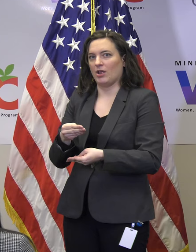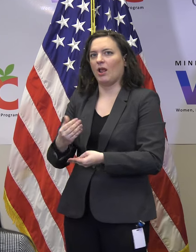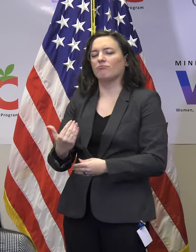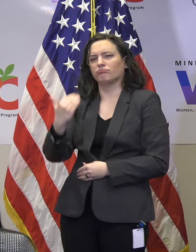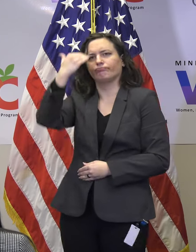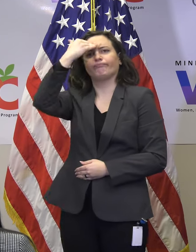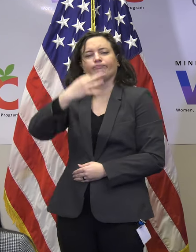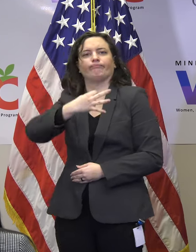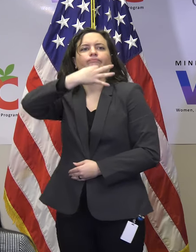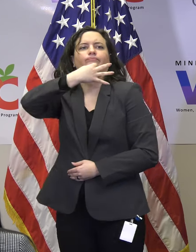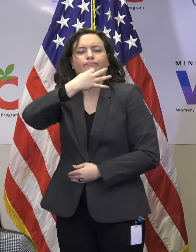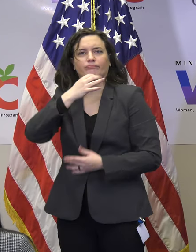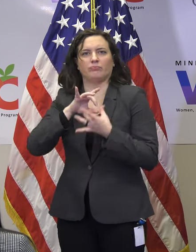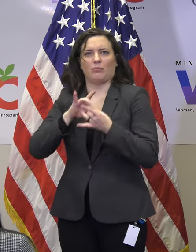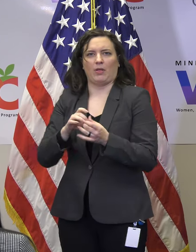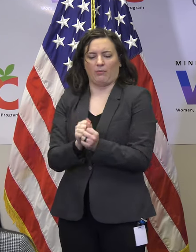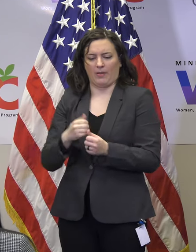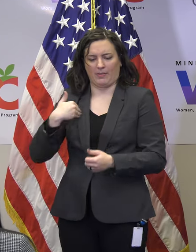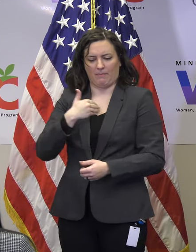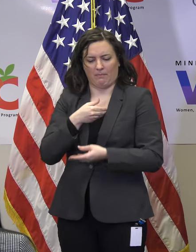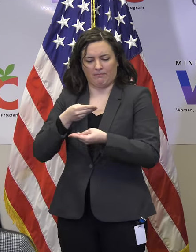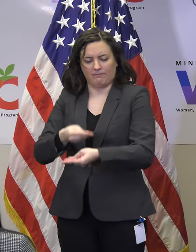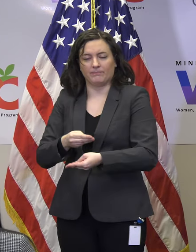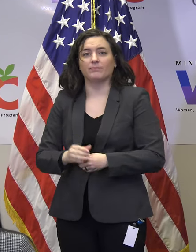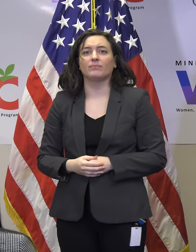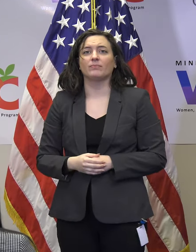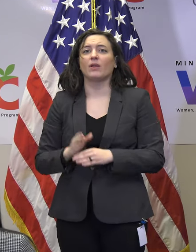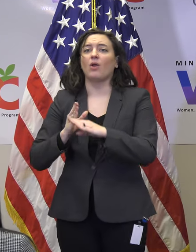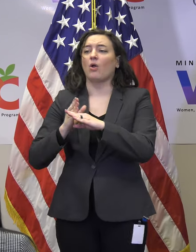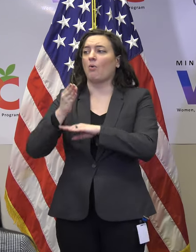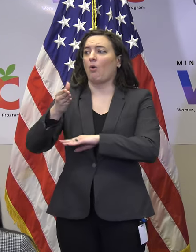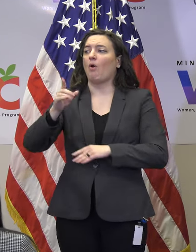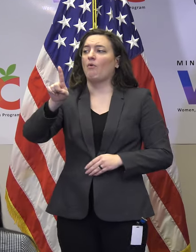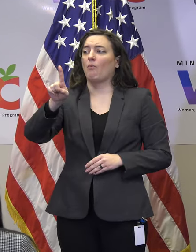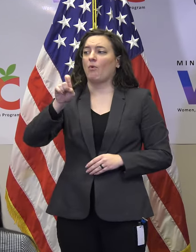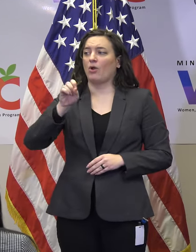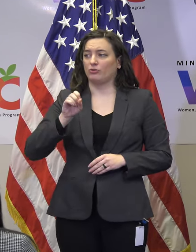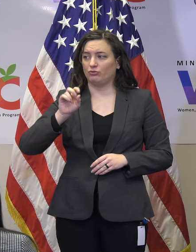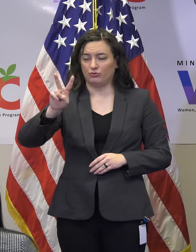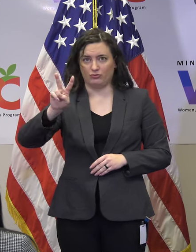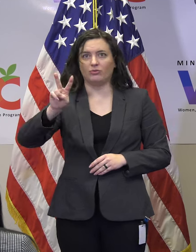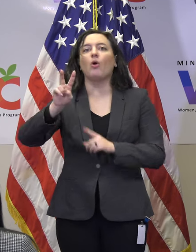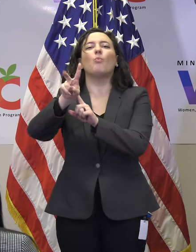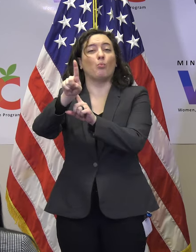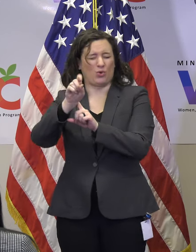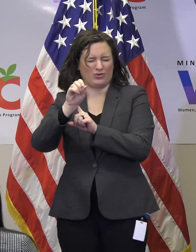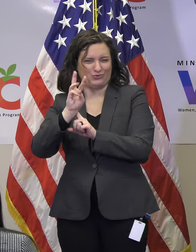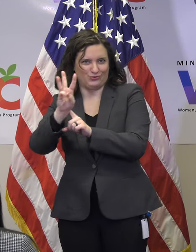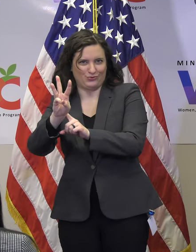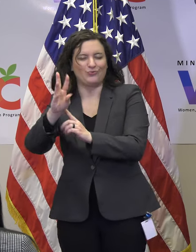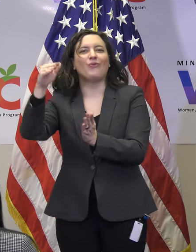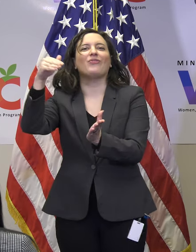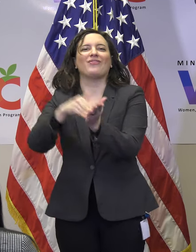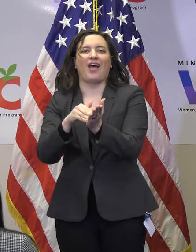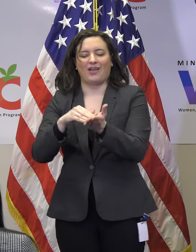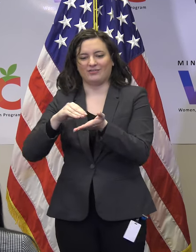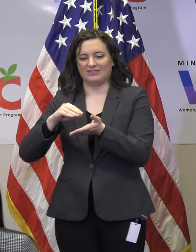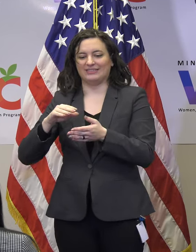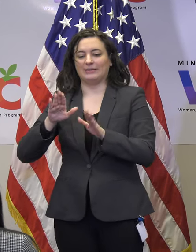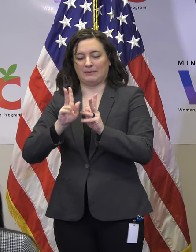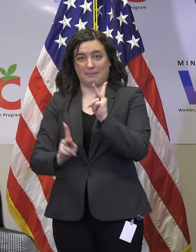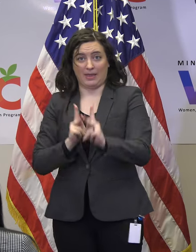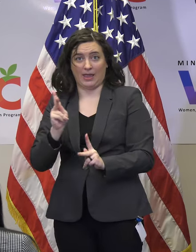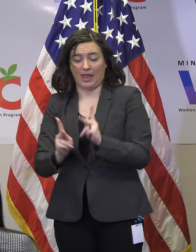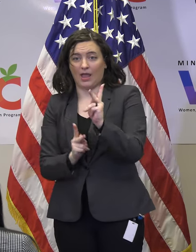than 106,000 women, infants, and children received WIC benefits monthly last year in Minnesota. That's